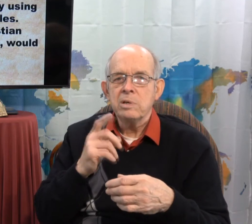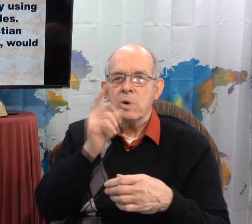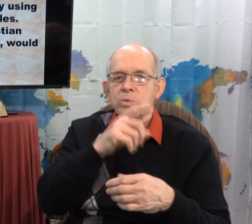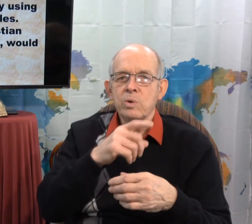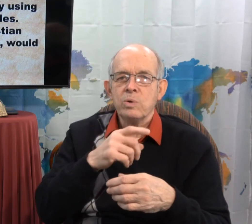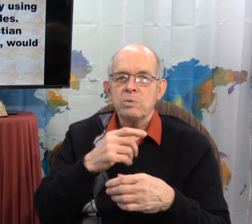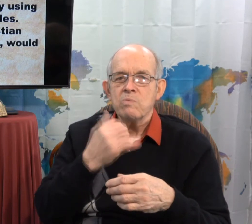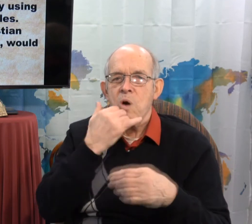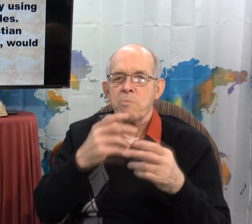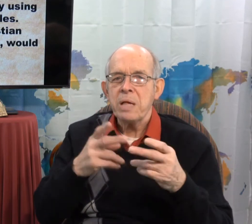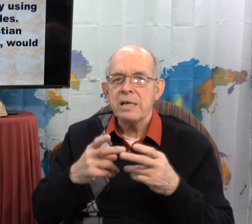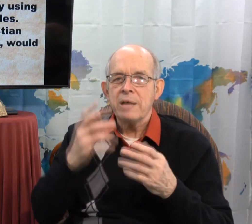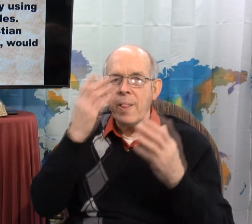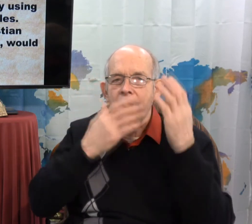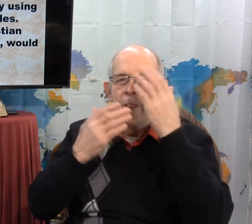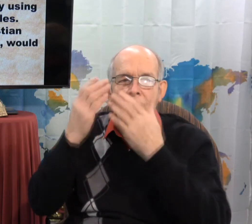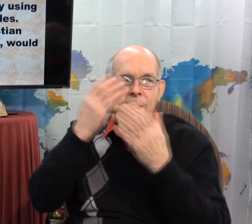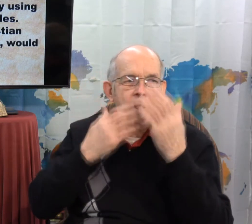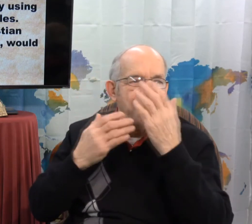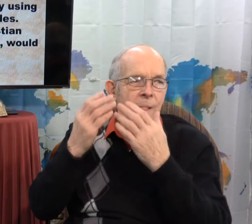go to my place.